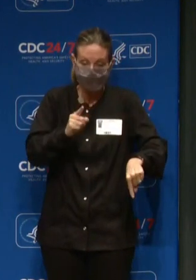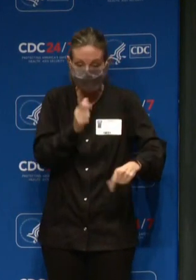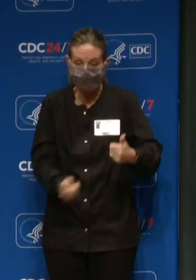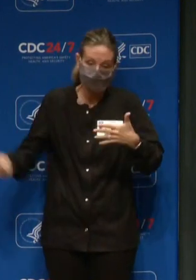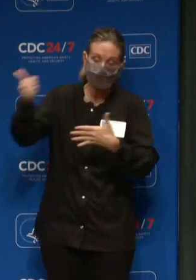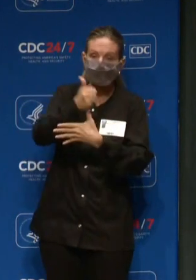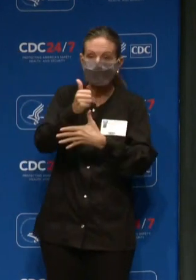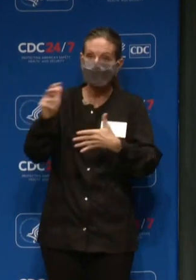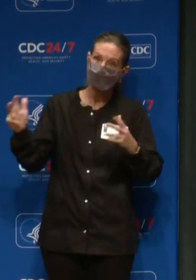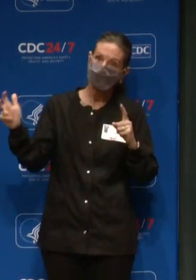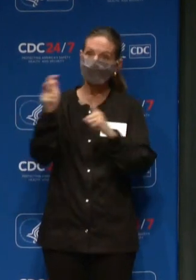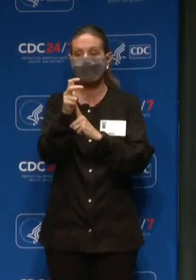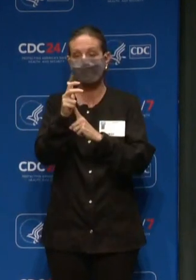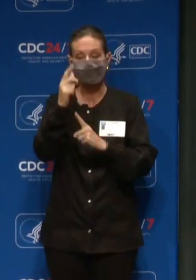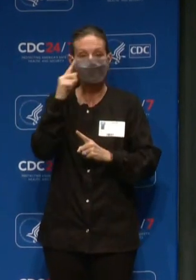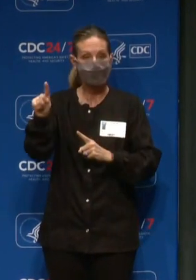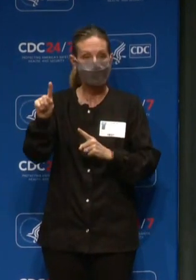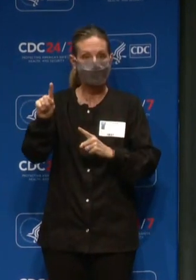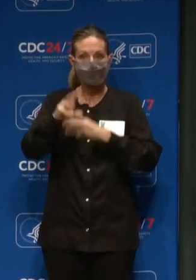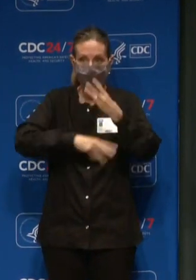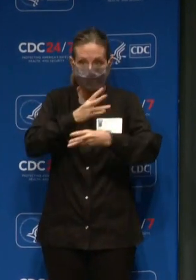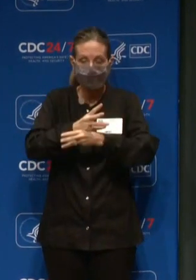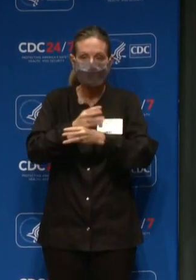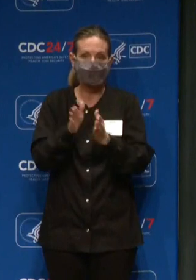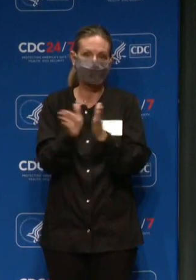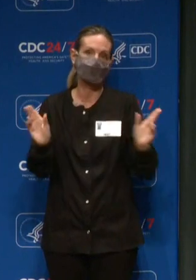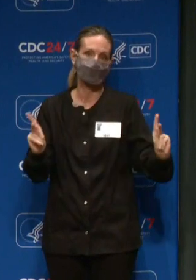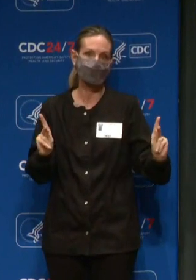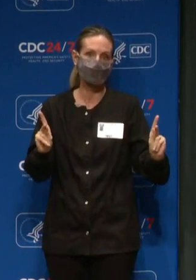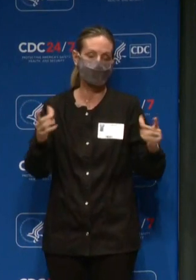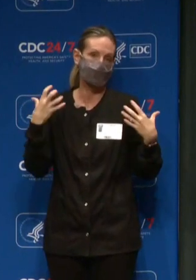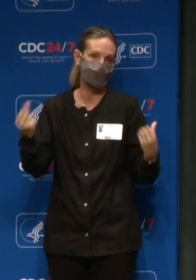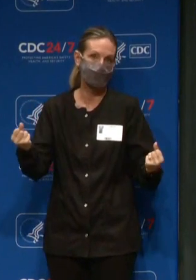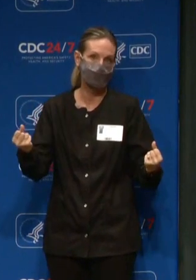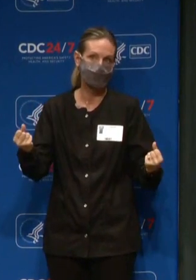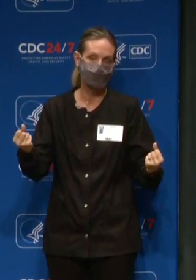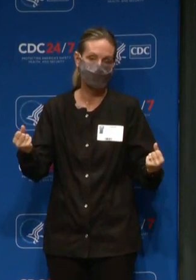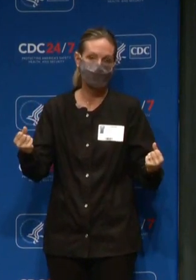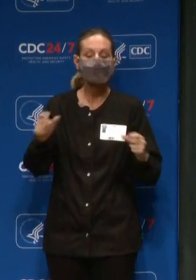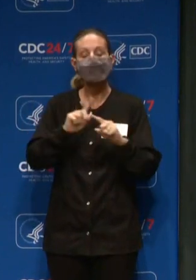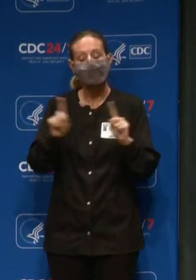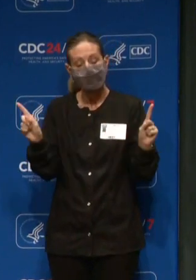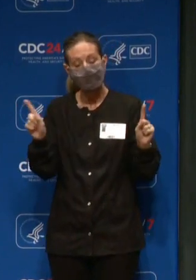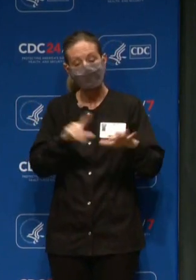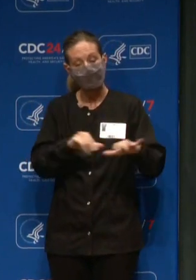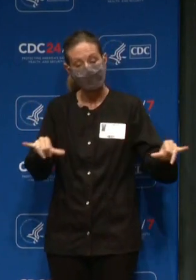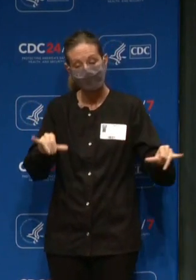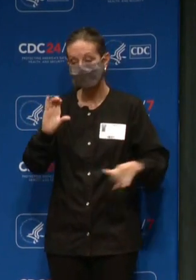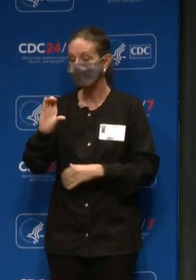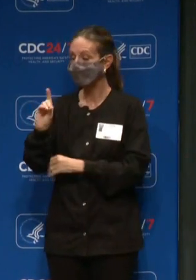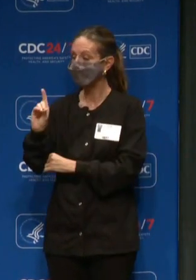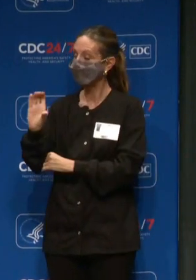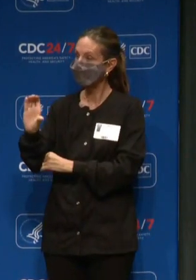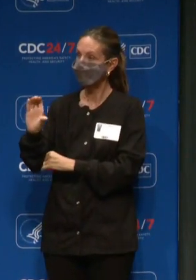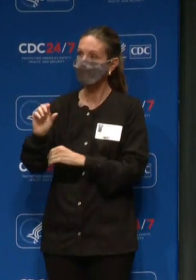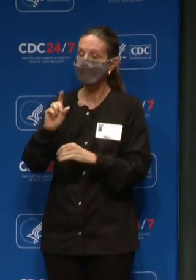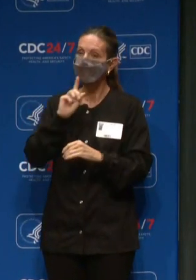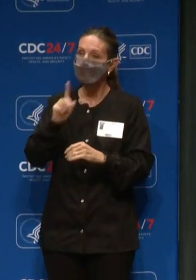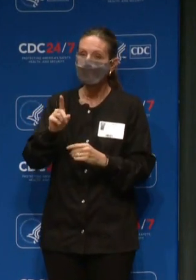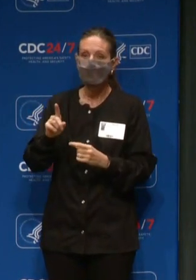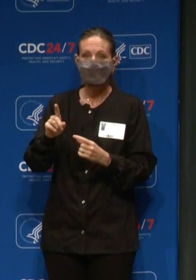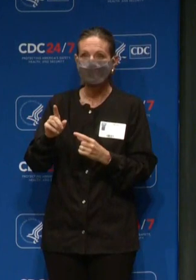of American and global public health. We revere it. But CDC plays a role in what is a very